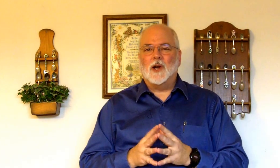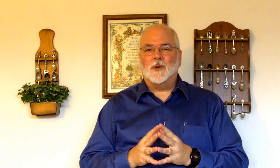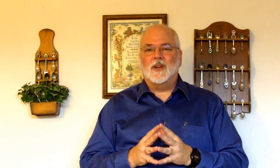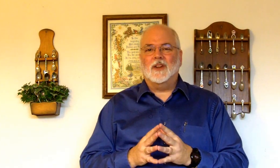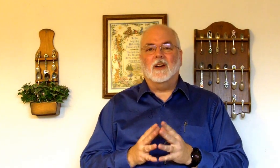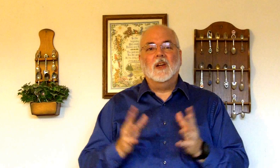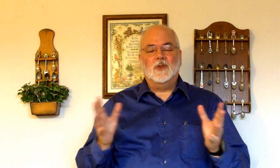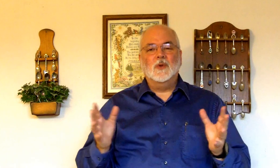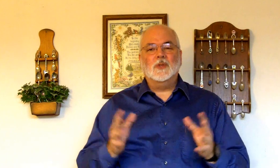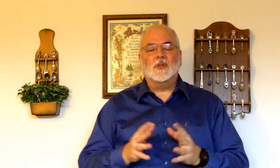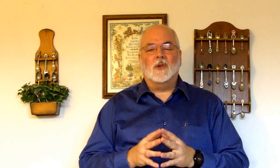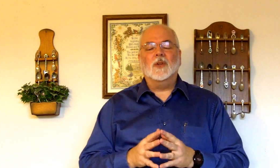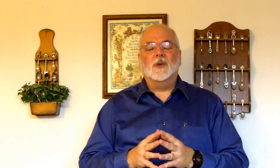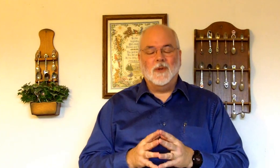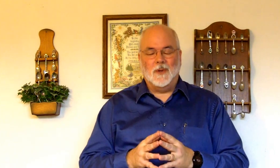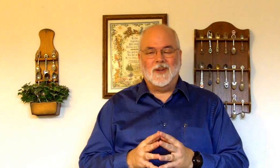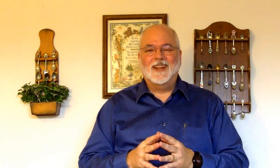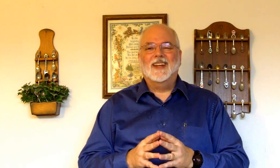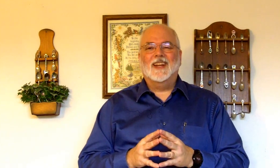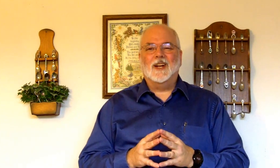pressuring you there. Choose the song that you can do. Here we go.